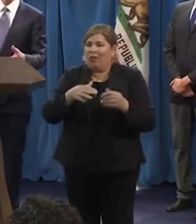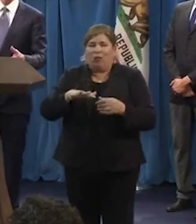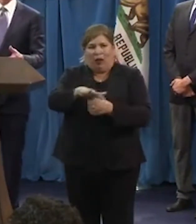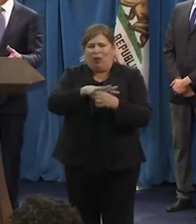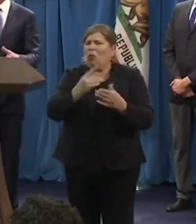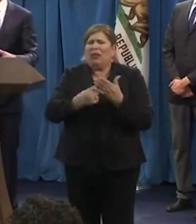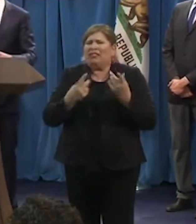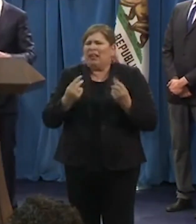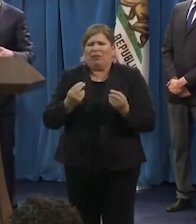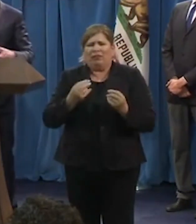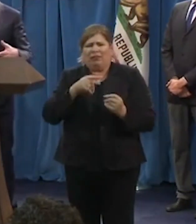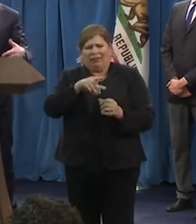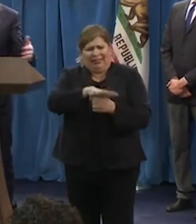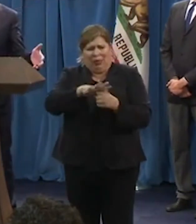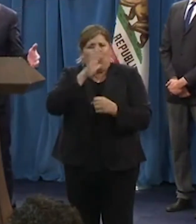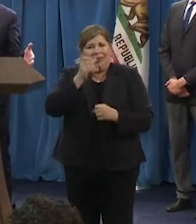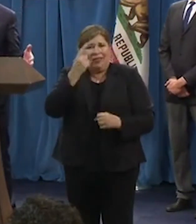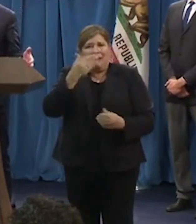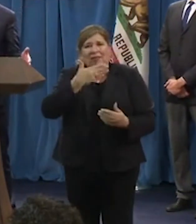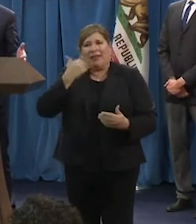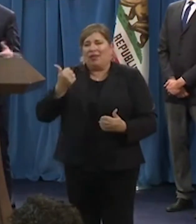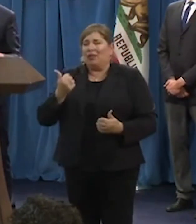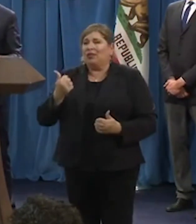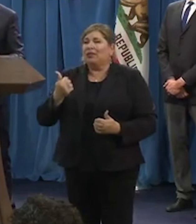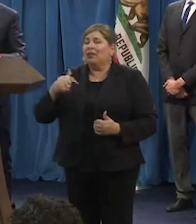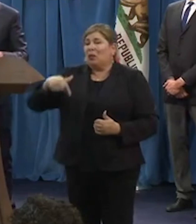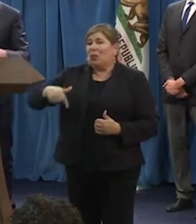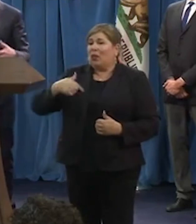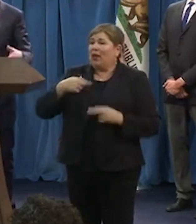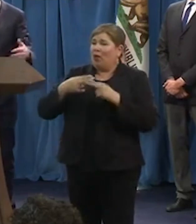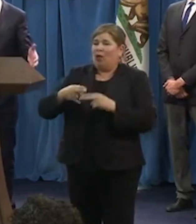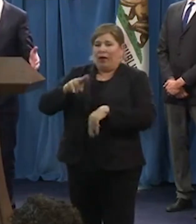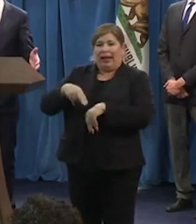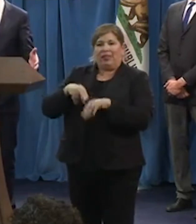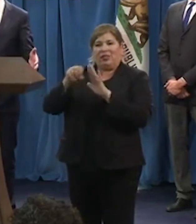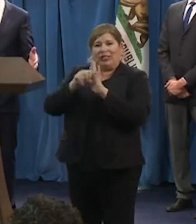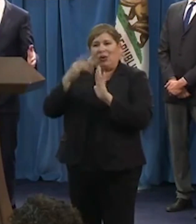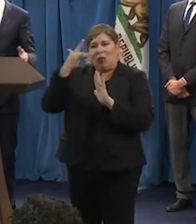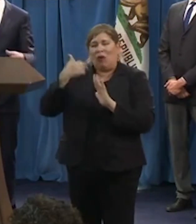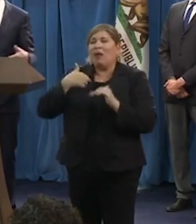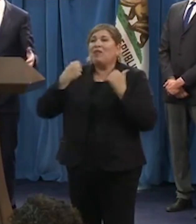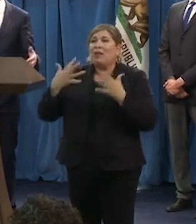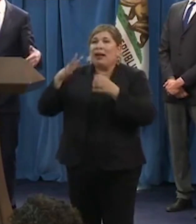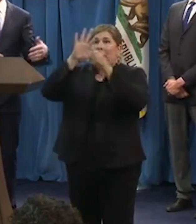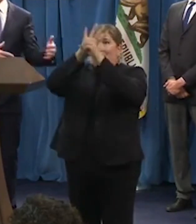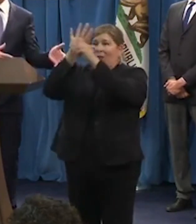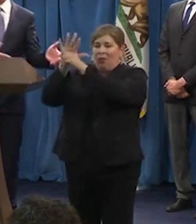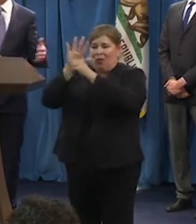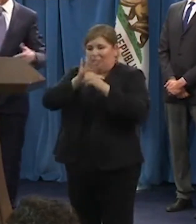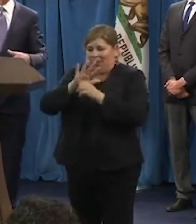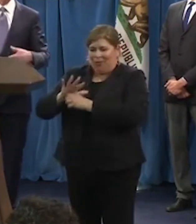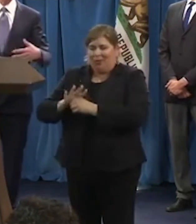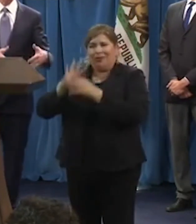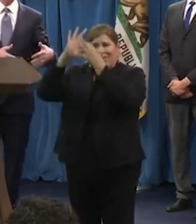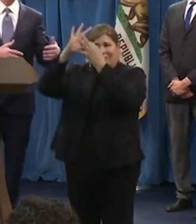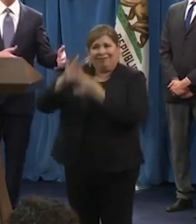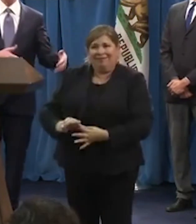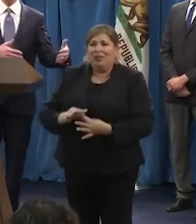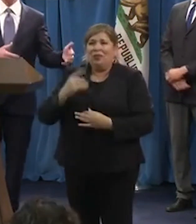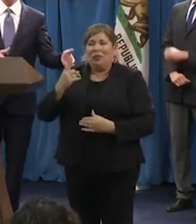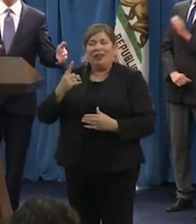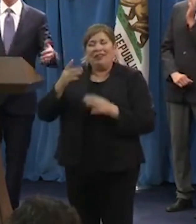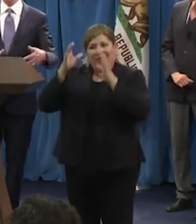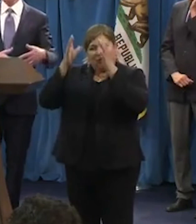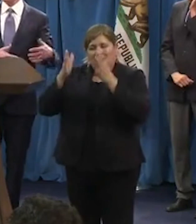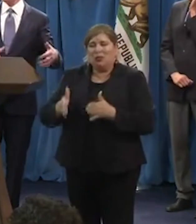that? That we are many parts but one body, but we are many parts. Rural parts of California, Northern California, are very different than some of